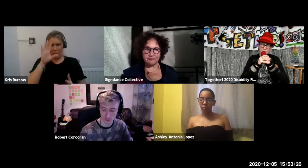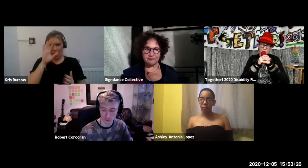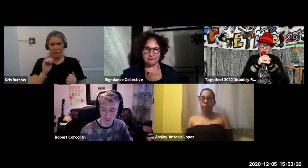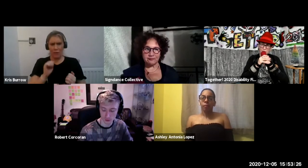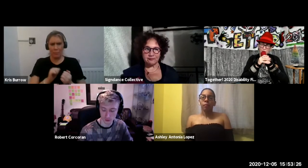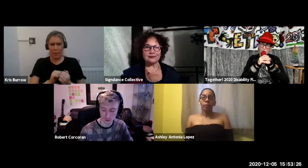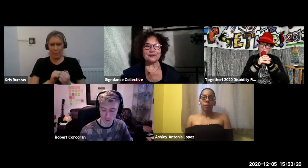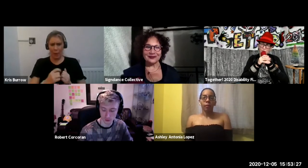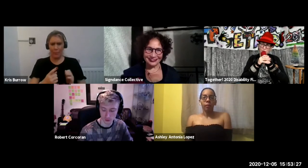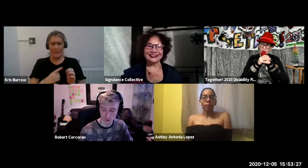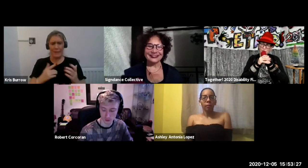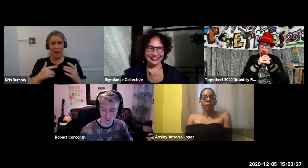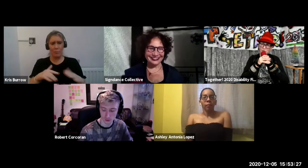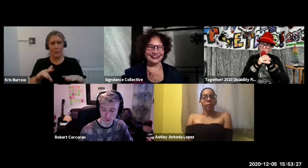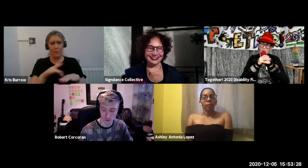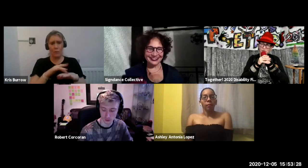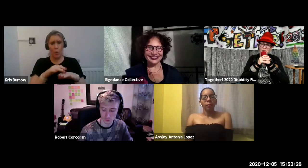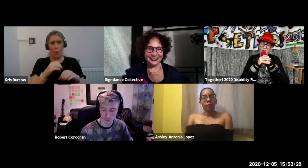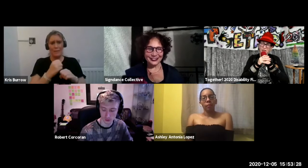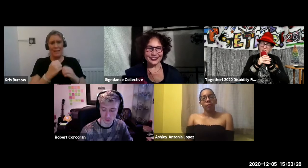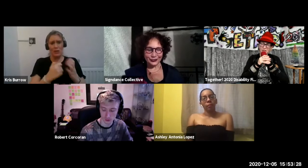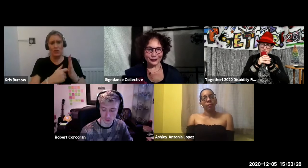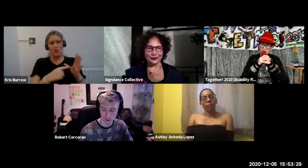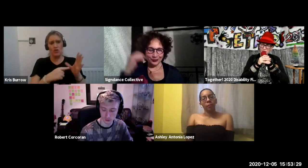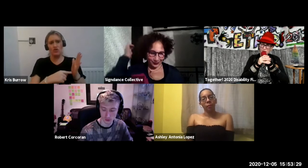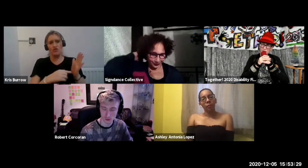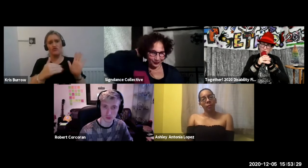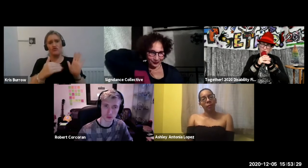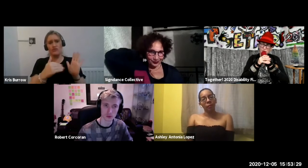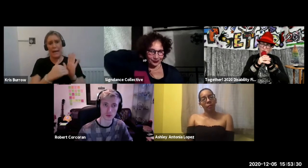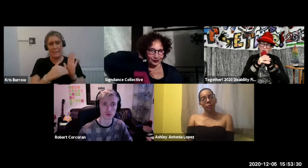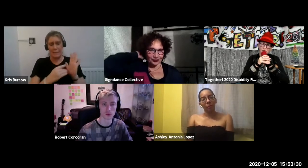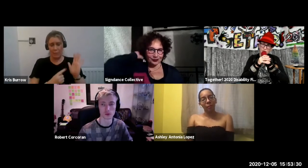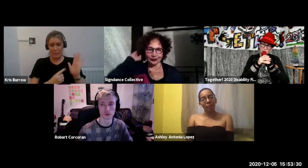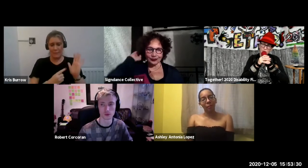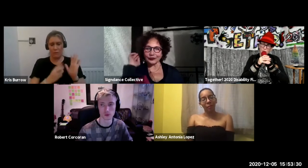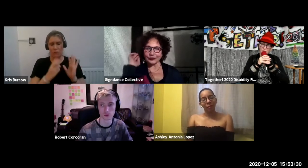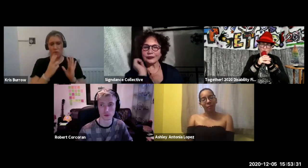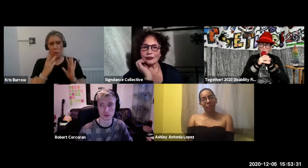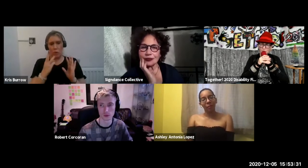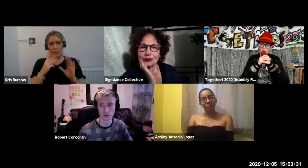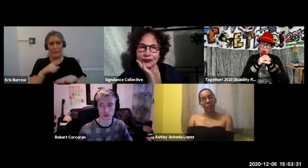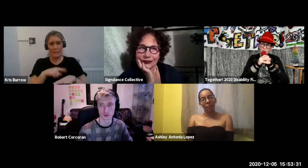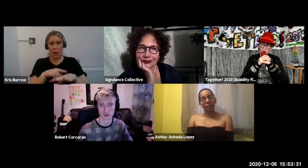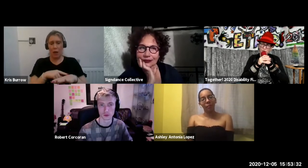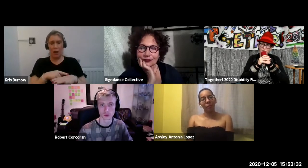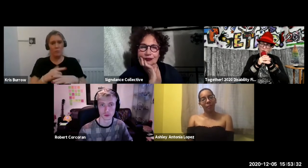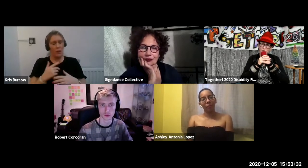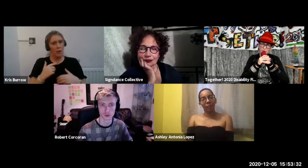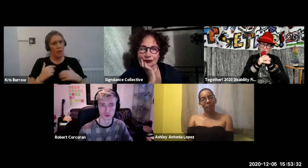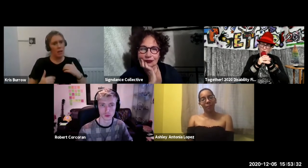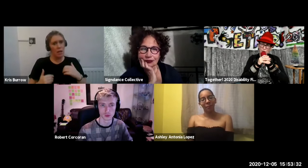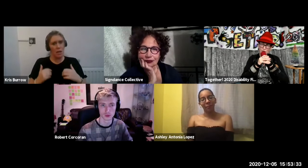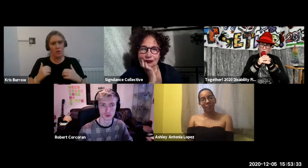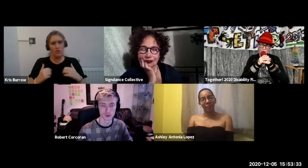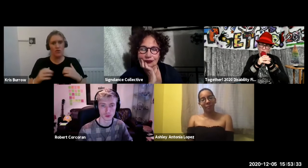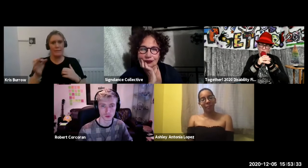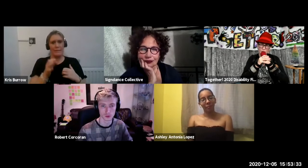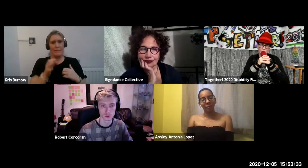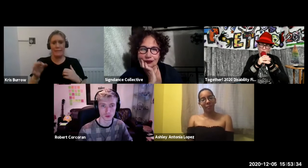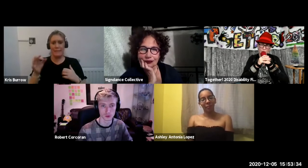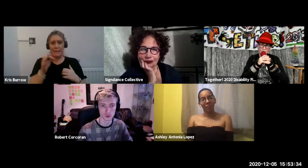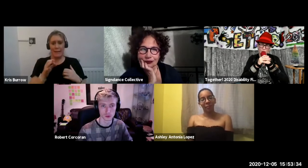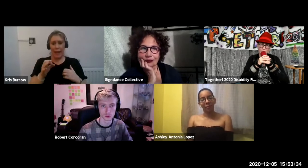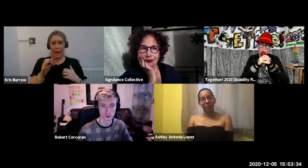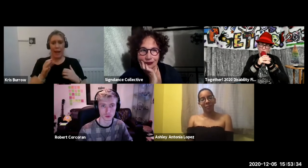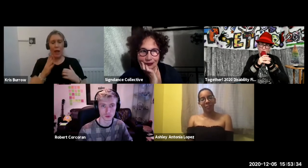Graz myself 2 or 3 times, and it's such an interesting city. And of course, you know, they would have had the usual October